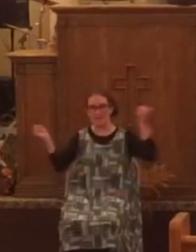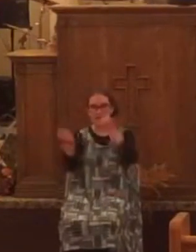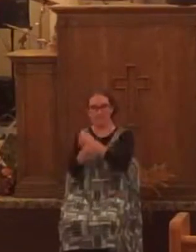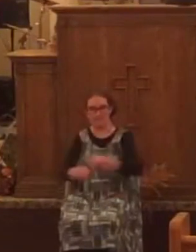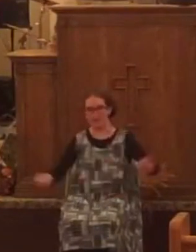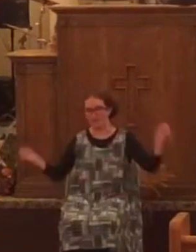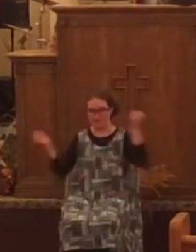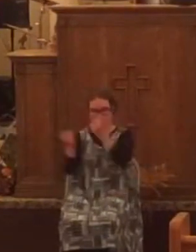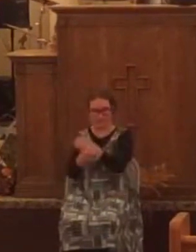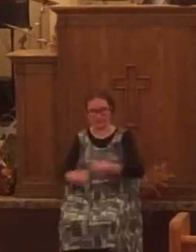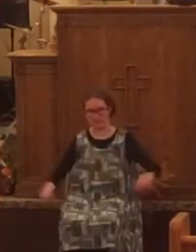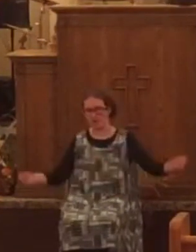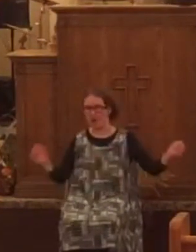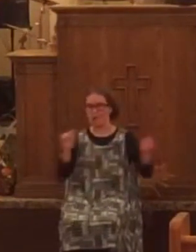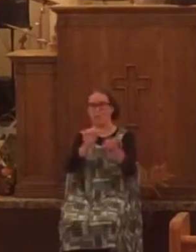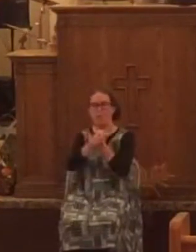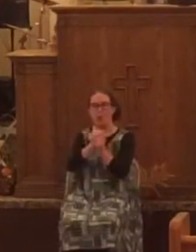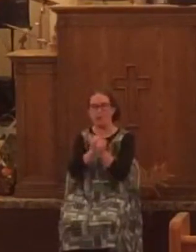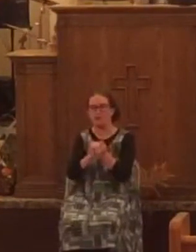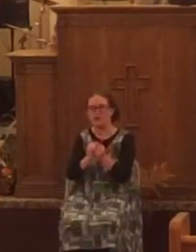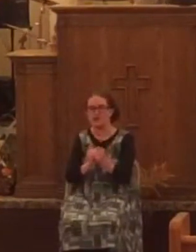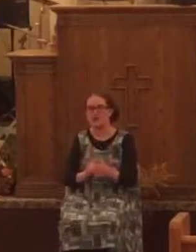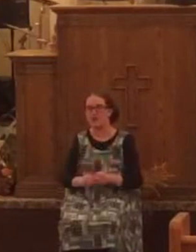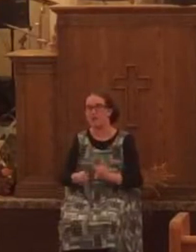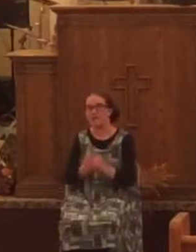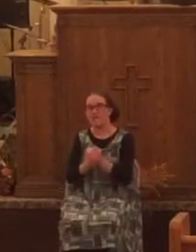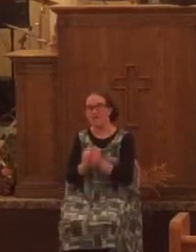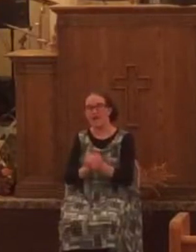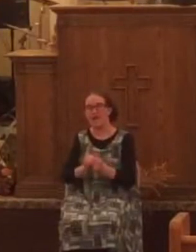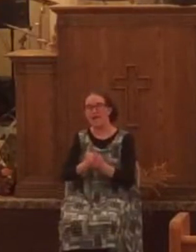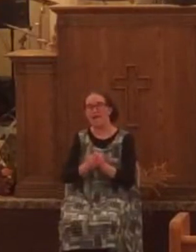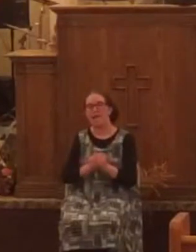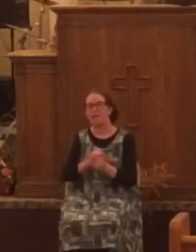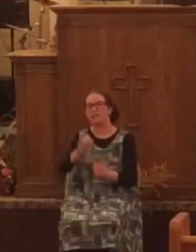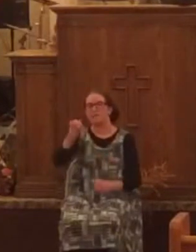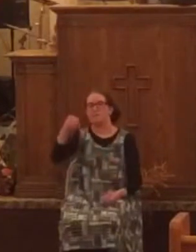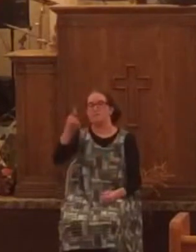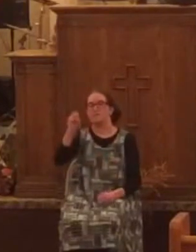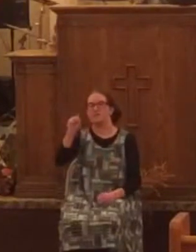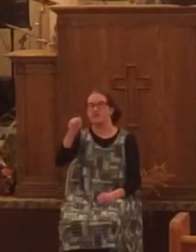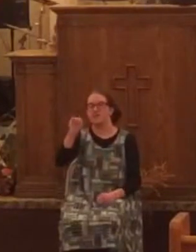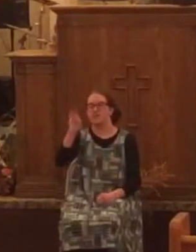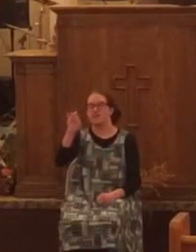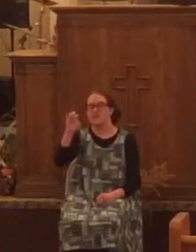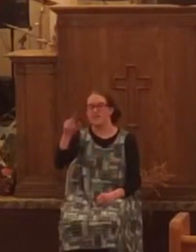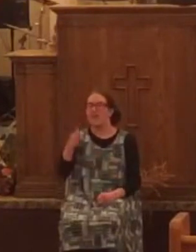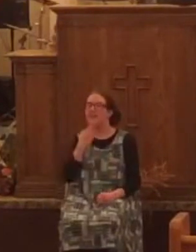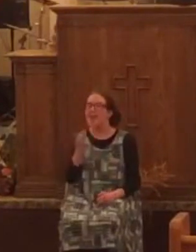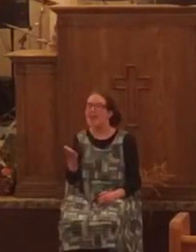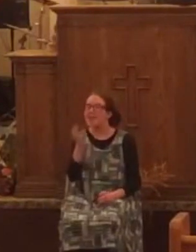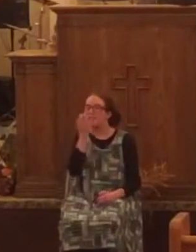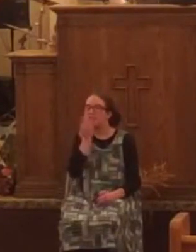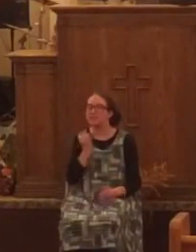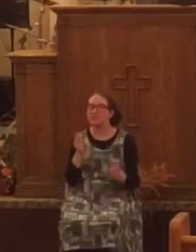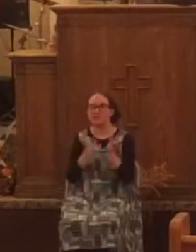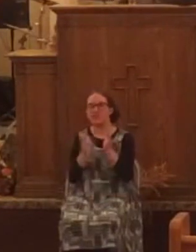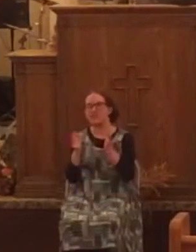I'm saved. Amen. I am washed. I'm sanctified. I'm justified. Hallelujah. Thank you, sweet